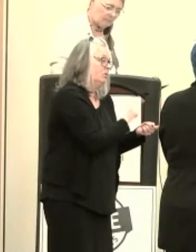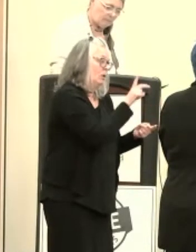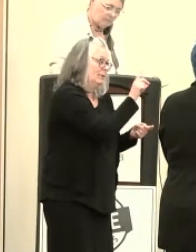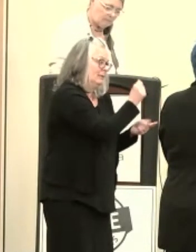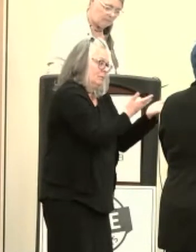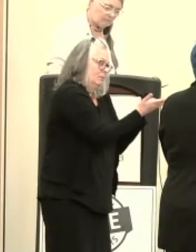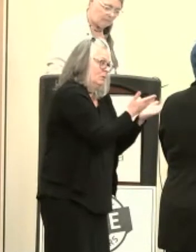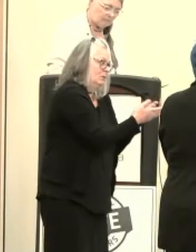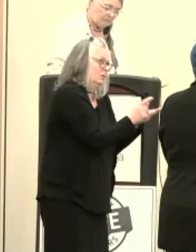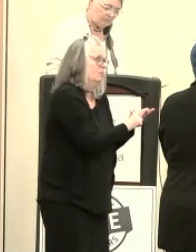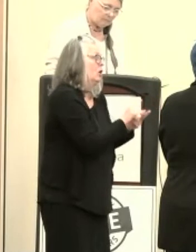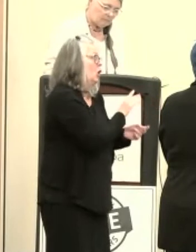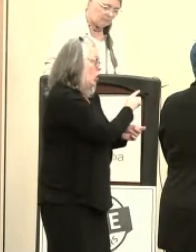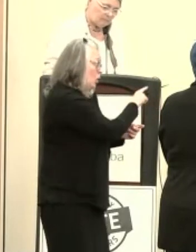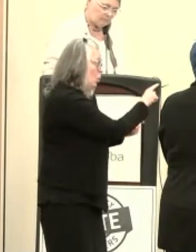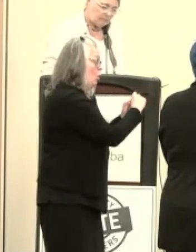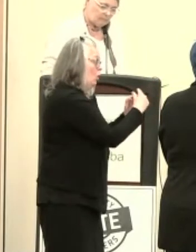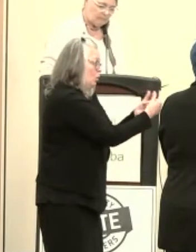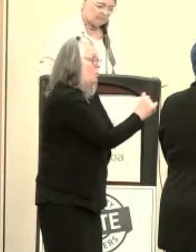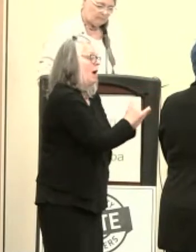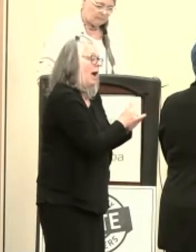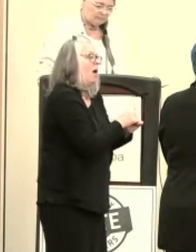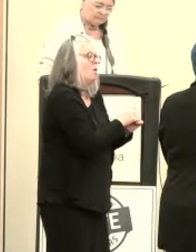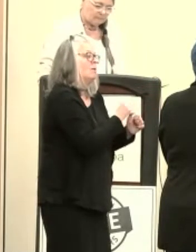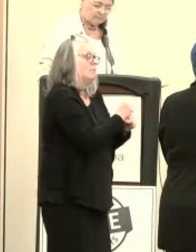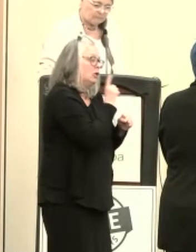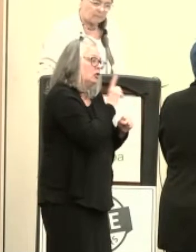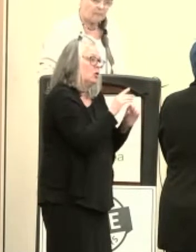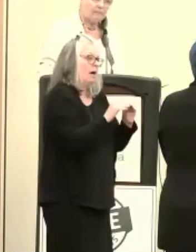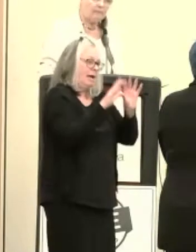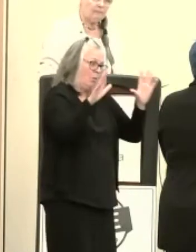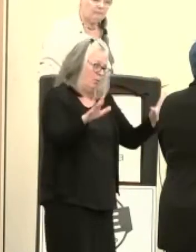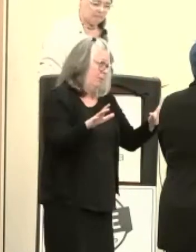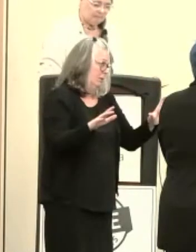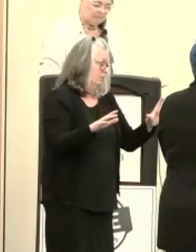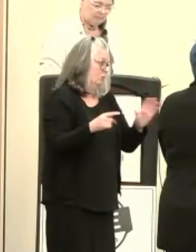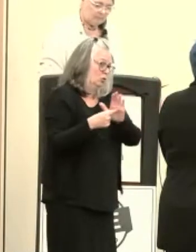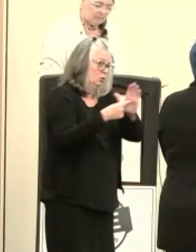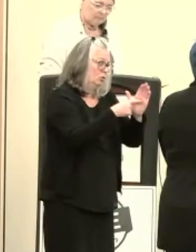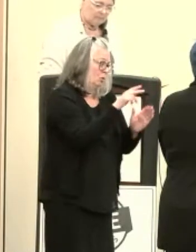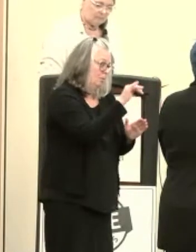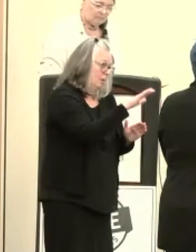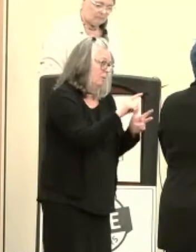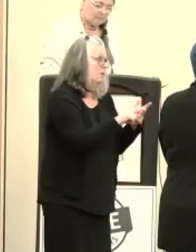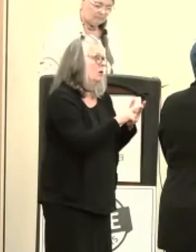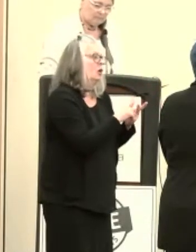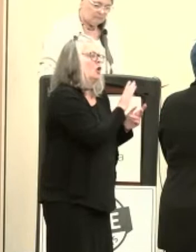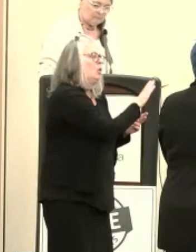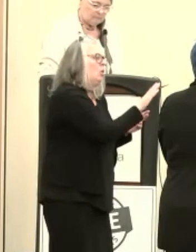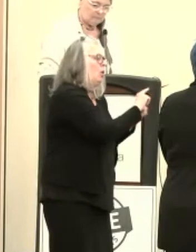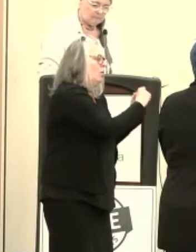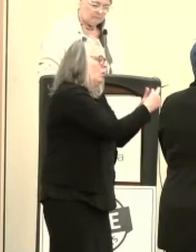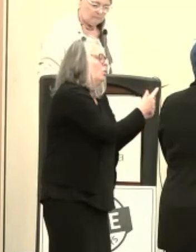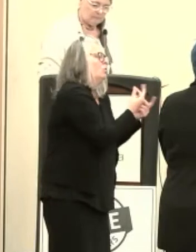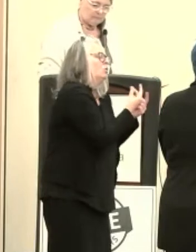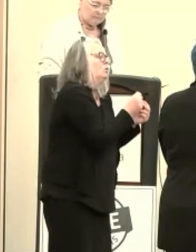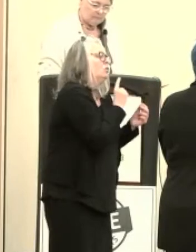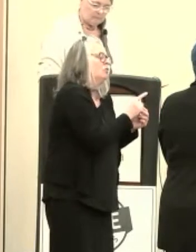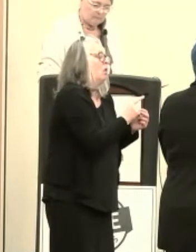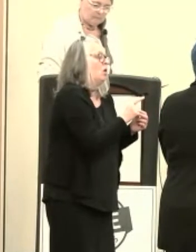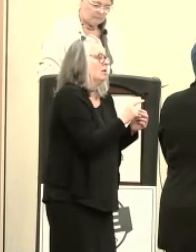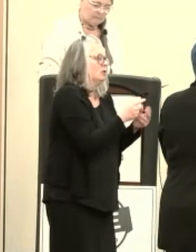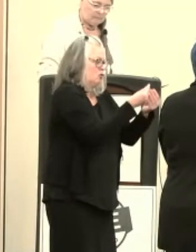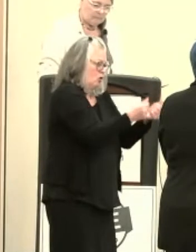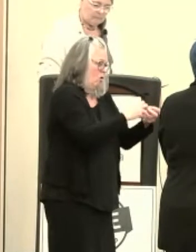And how will your party ensure accountability and transparency? What will your party do to address the reported